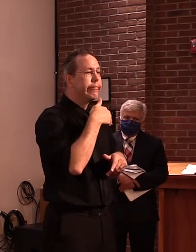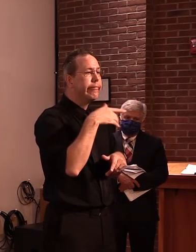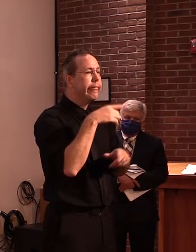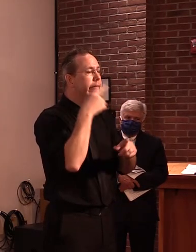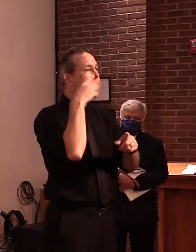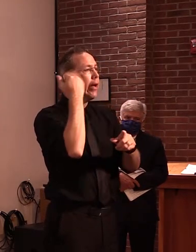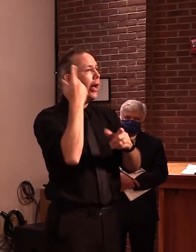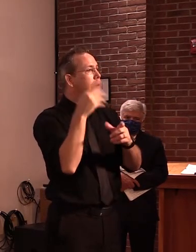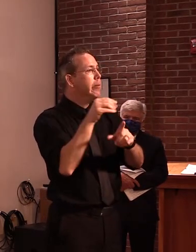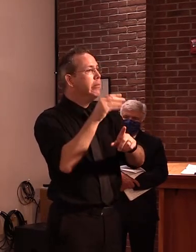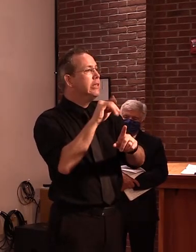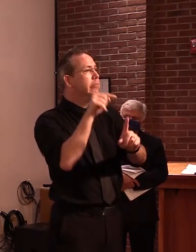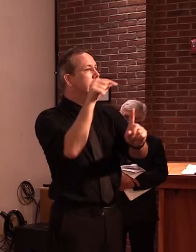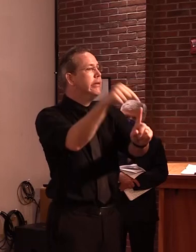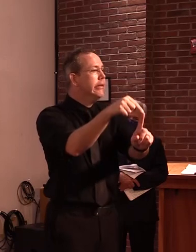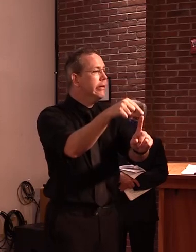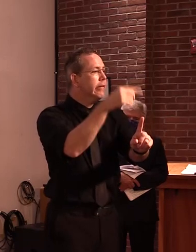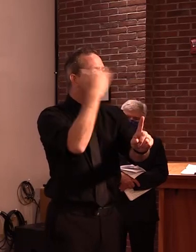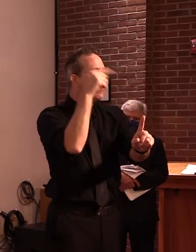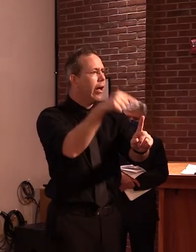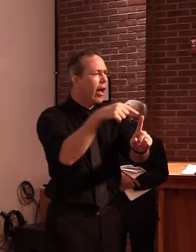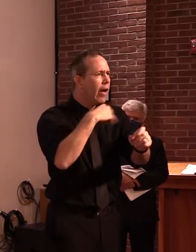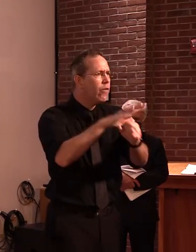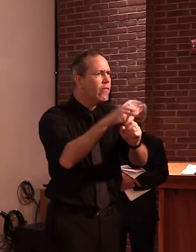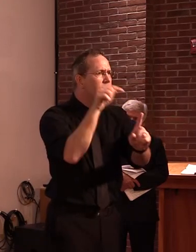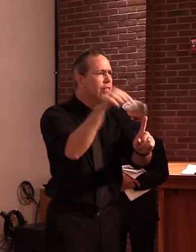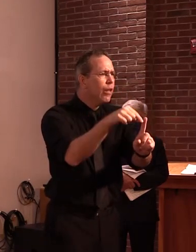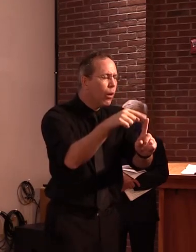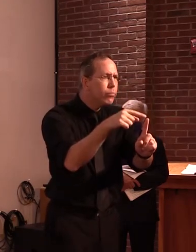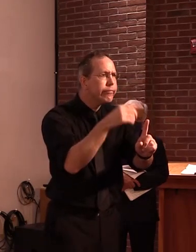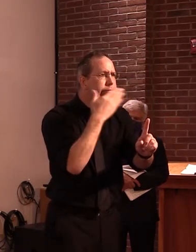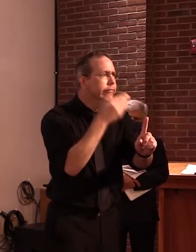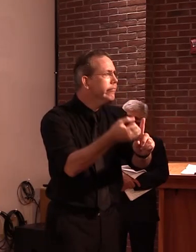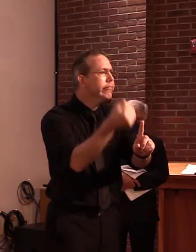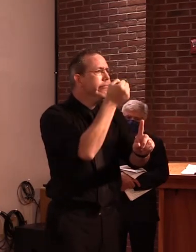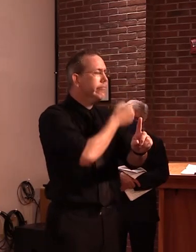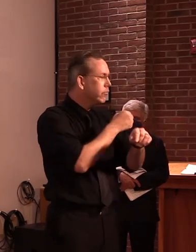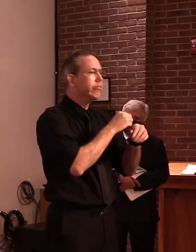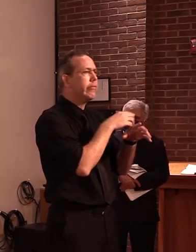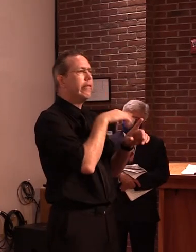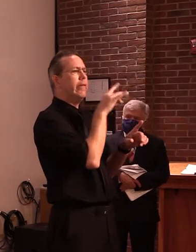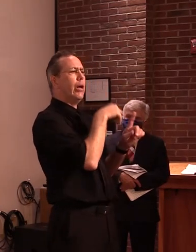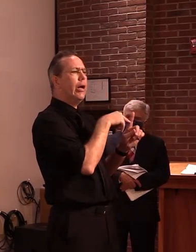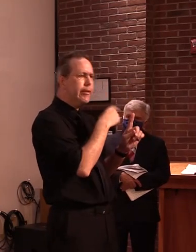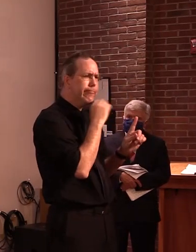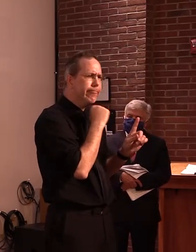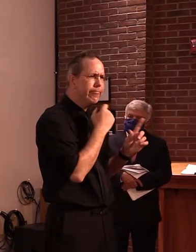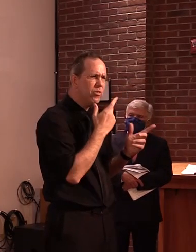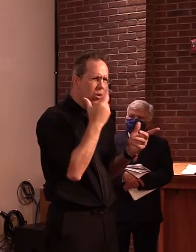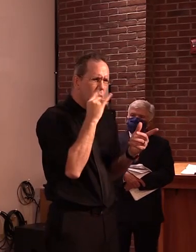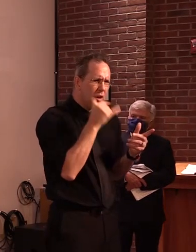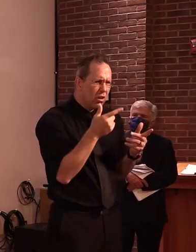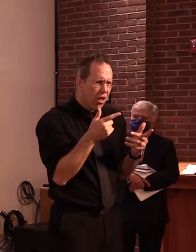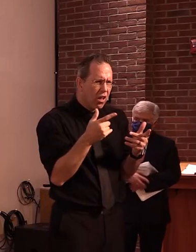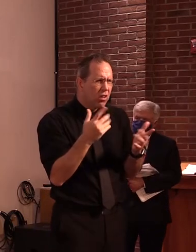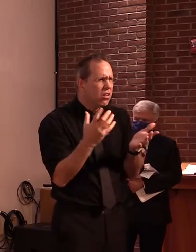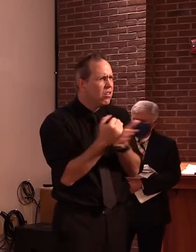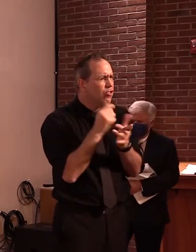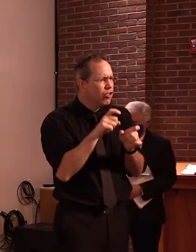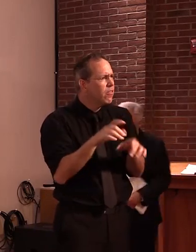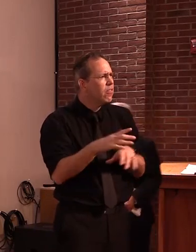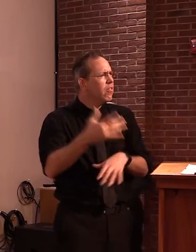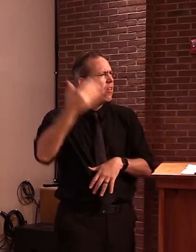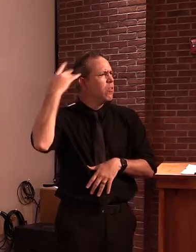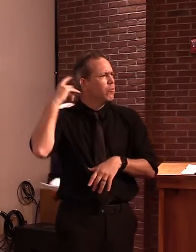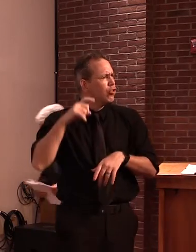test positive, and now they're going to start being tested. Why weren't they already part of the testing procedure the department was doing?